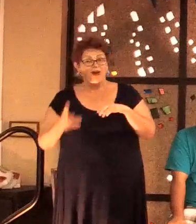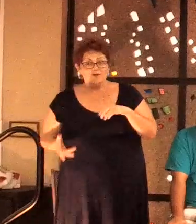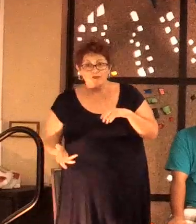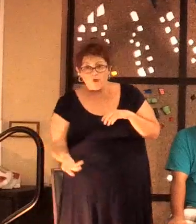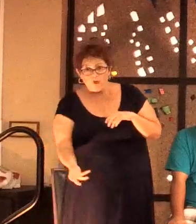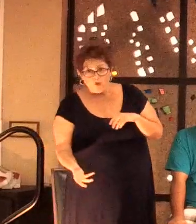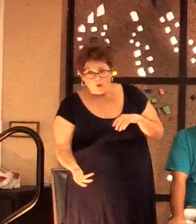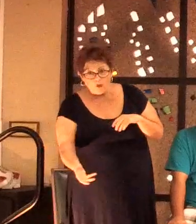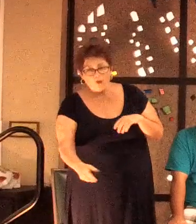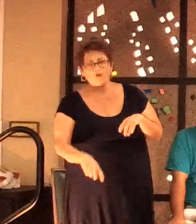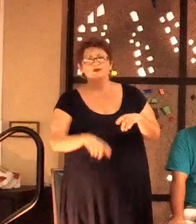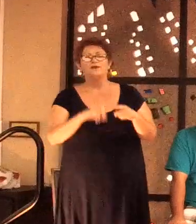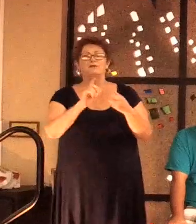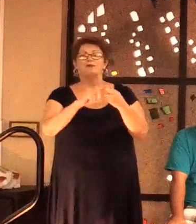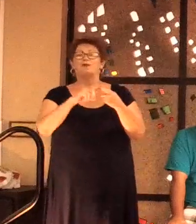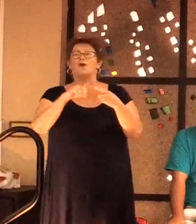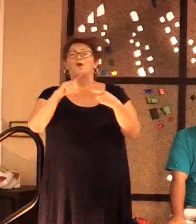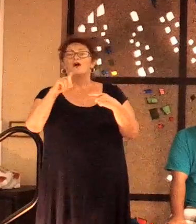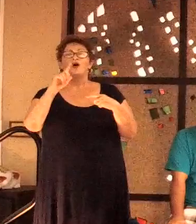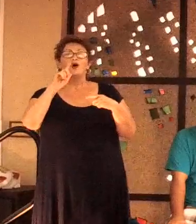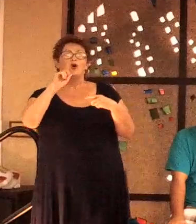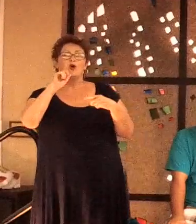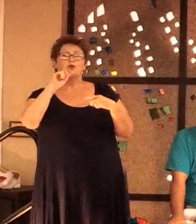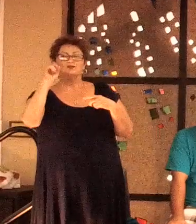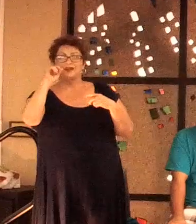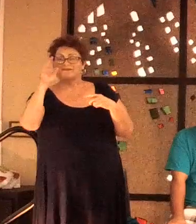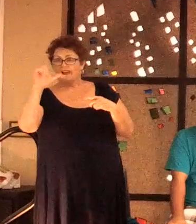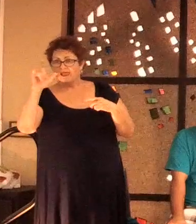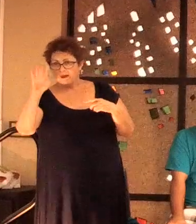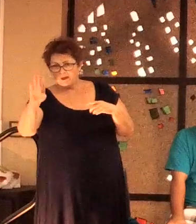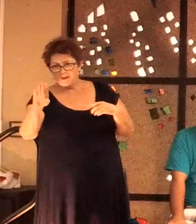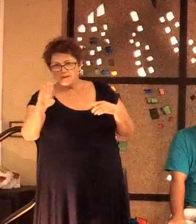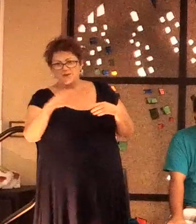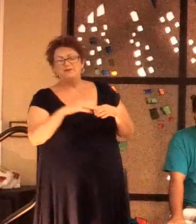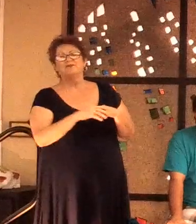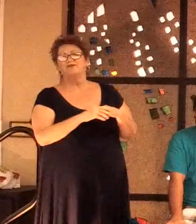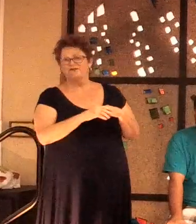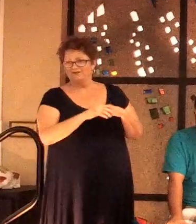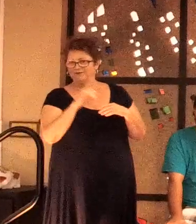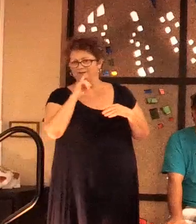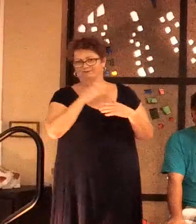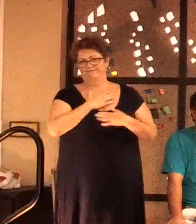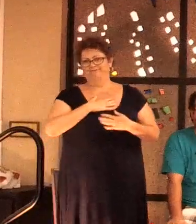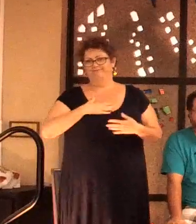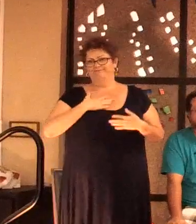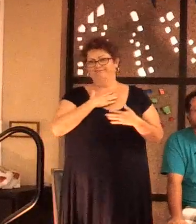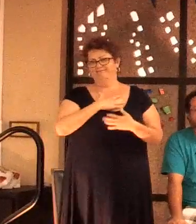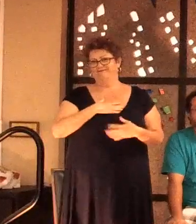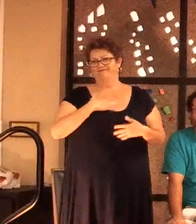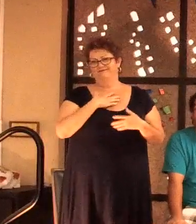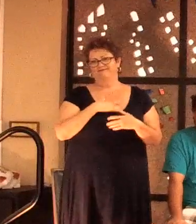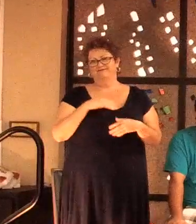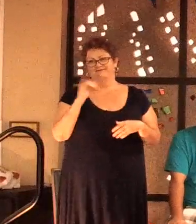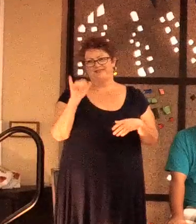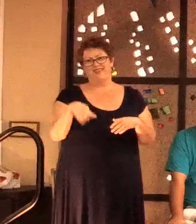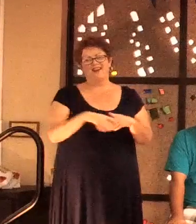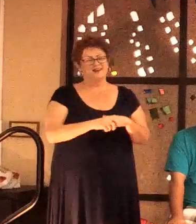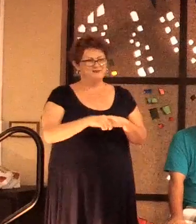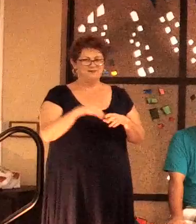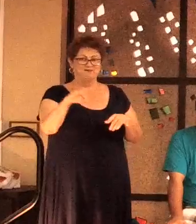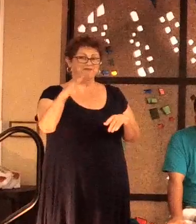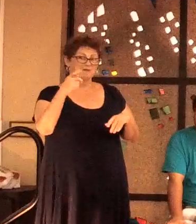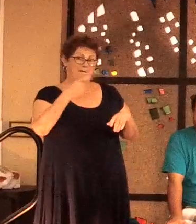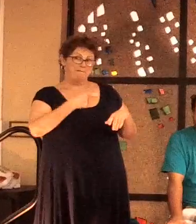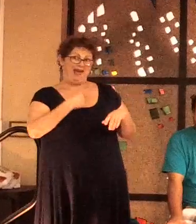I grew up in the deaf bowling alley, in the deaf club. I really enjoyed that.